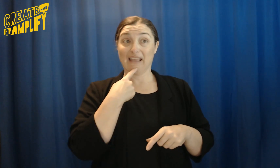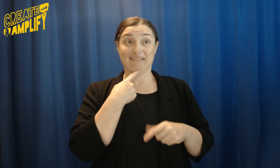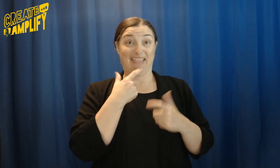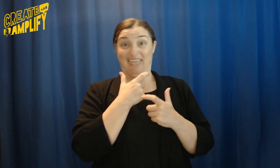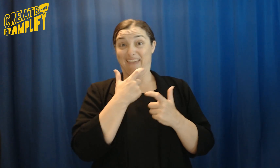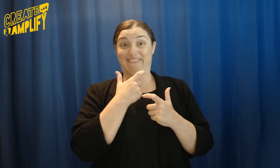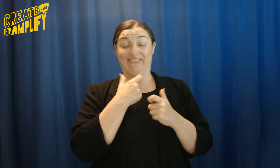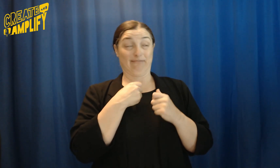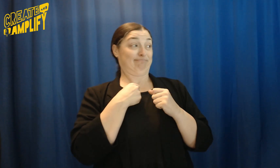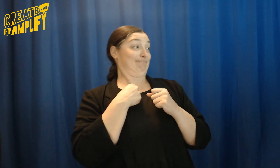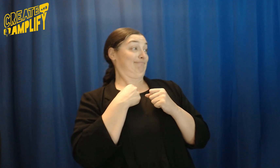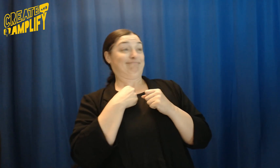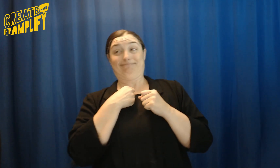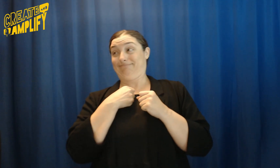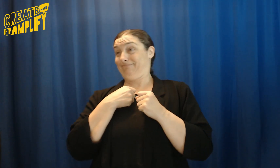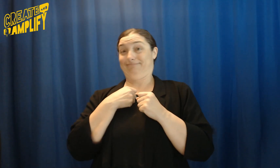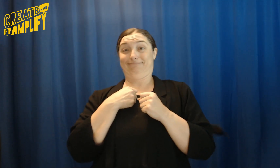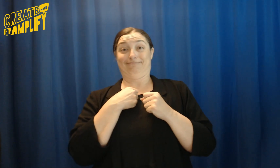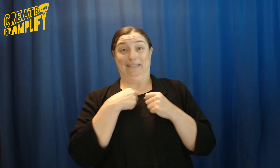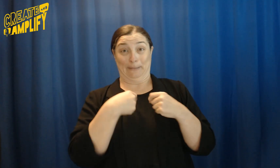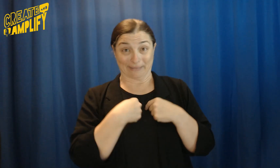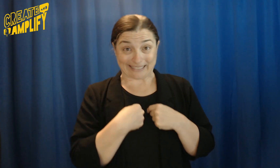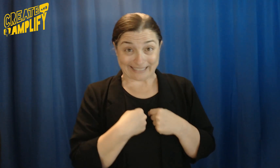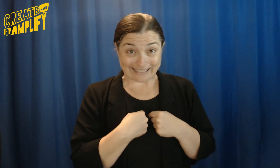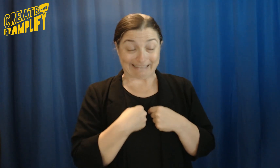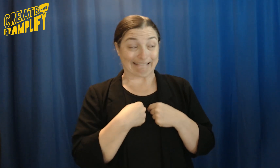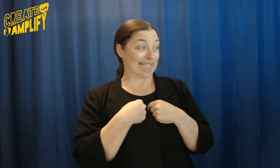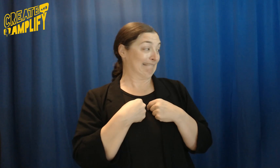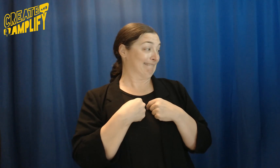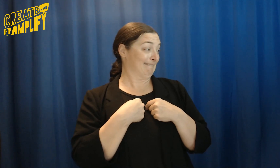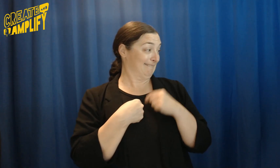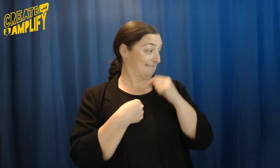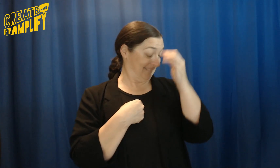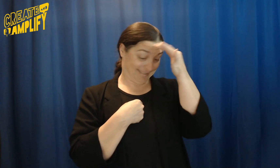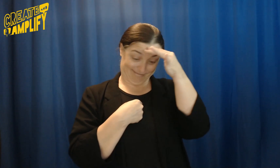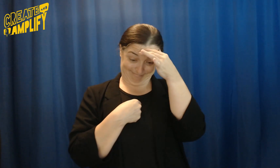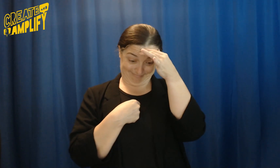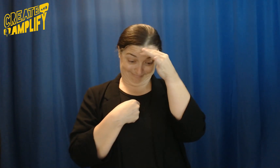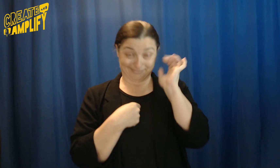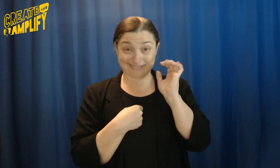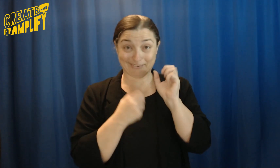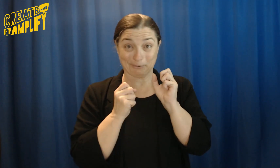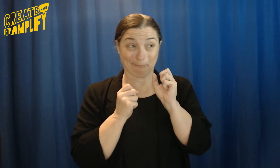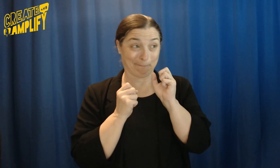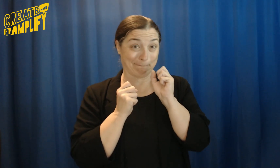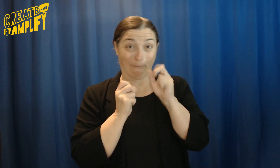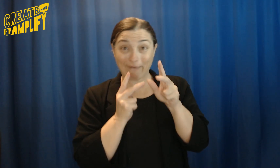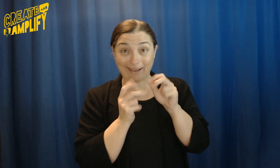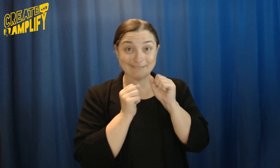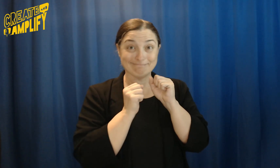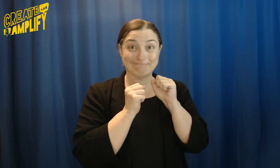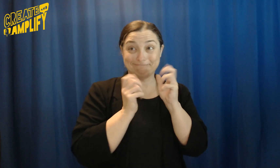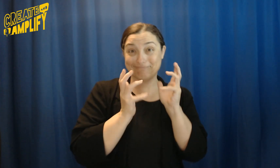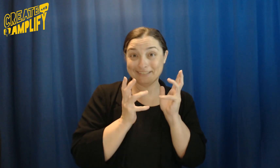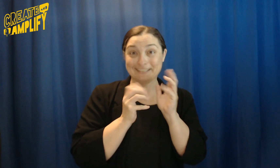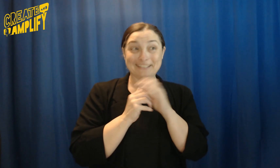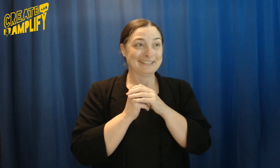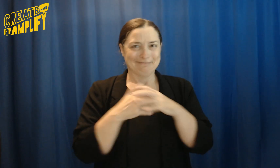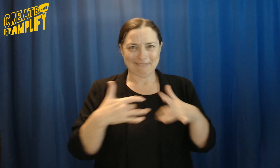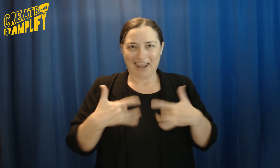really strange, prolonged way because I'm so delighted that life can still surprise